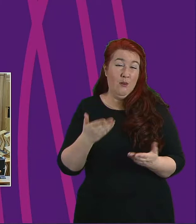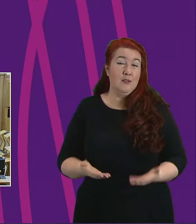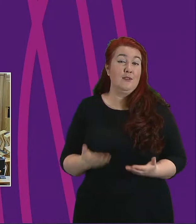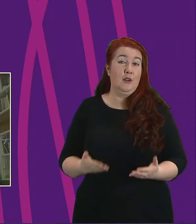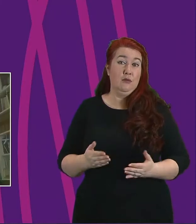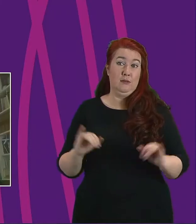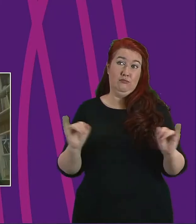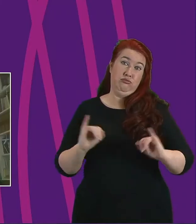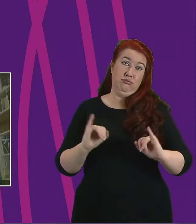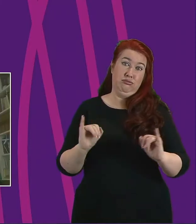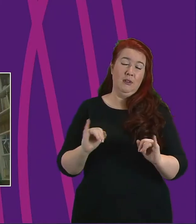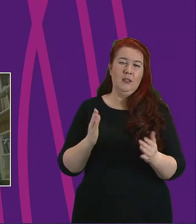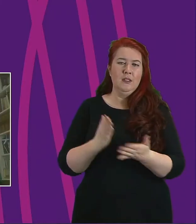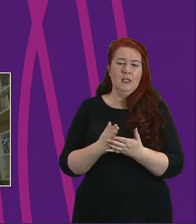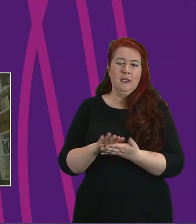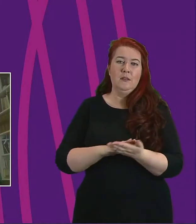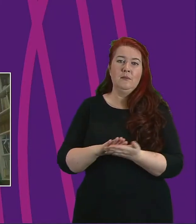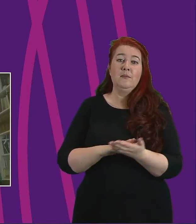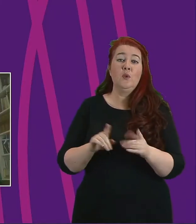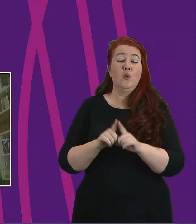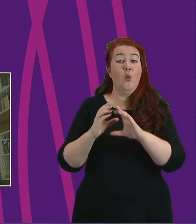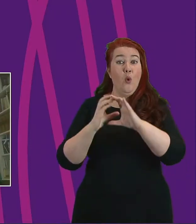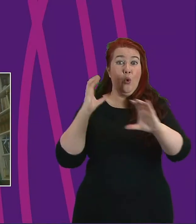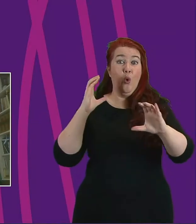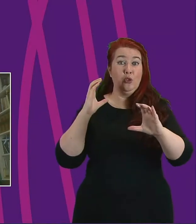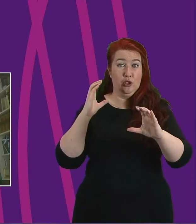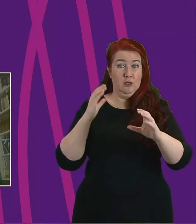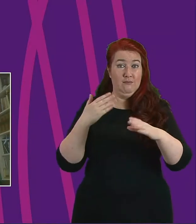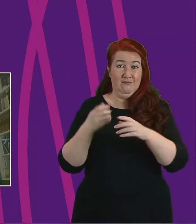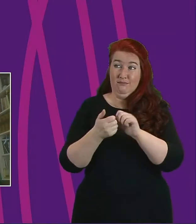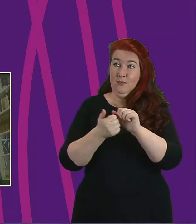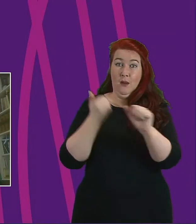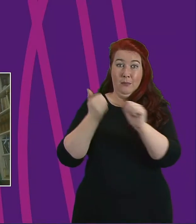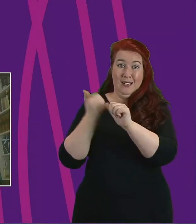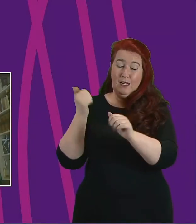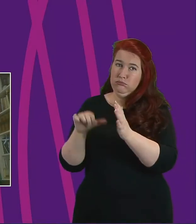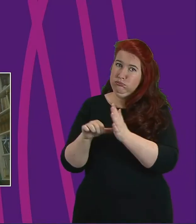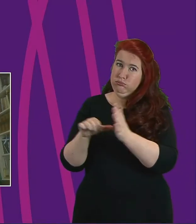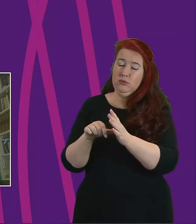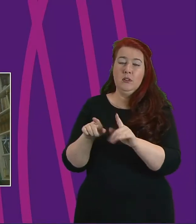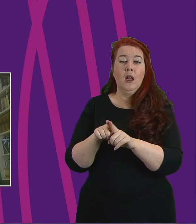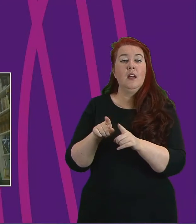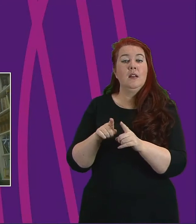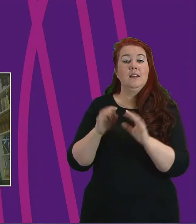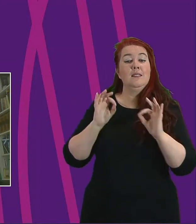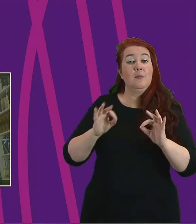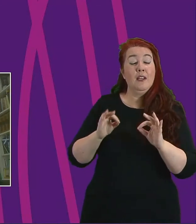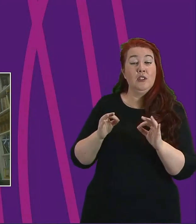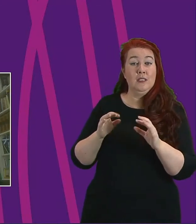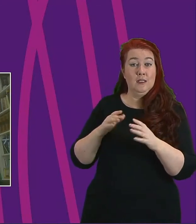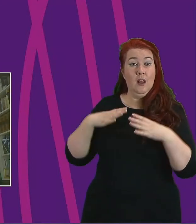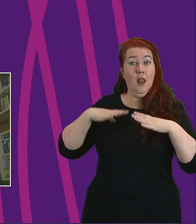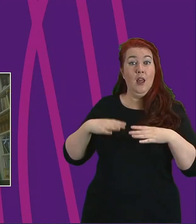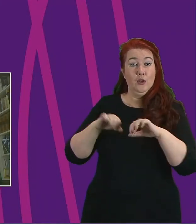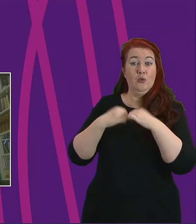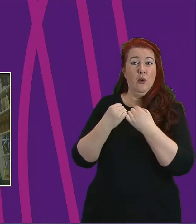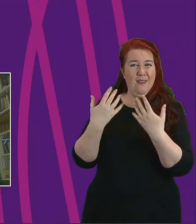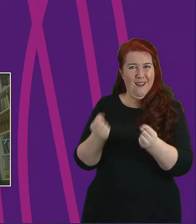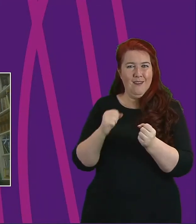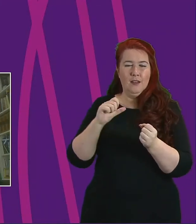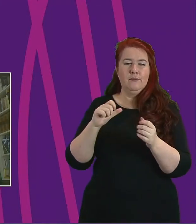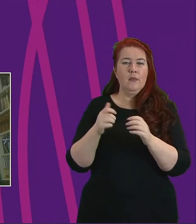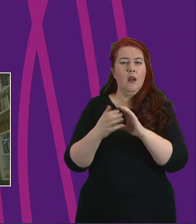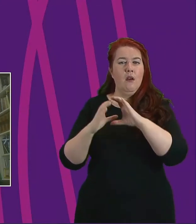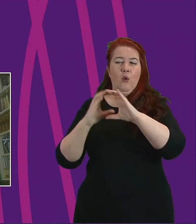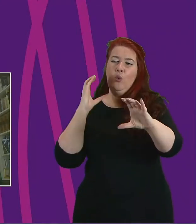an extremely difficult environment for coach operators. Specialist Leisure Group included the Caledonian travel brand, for instance. Can the